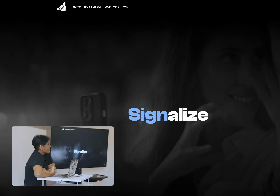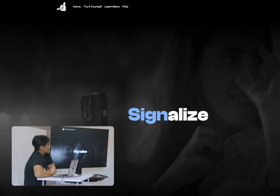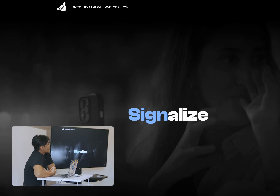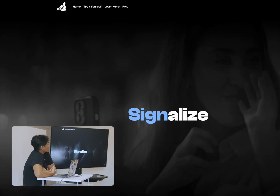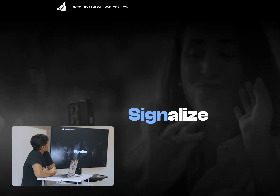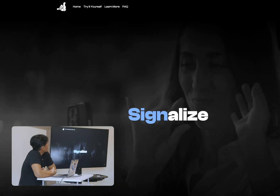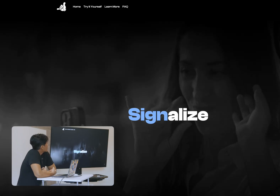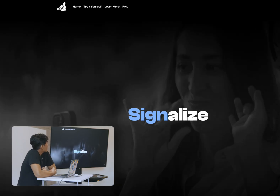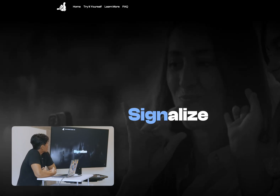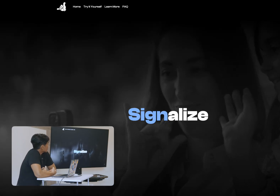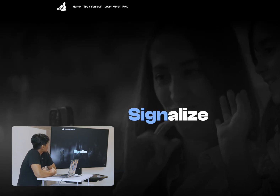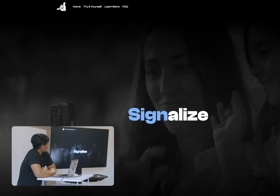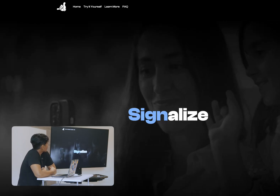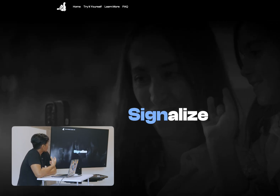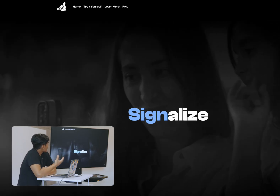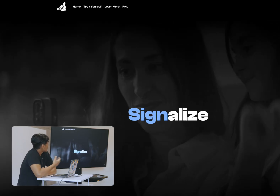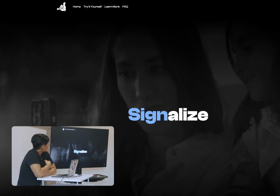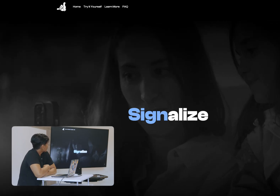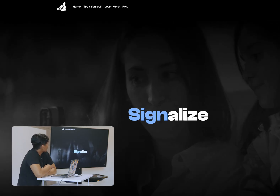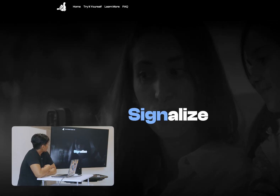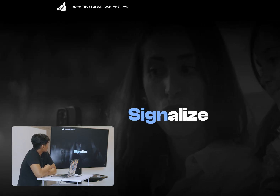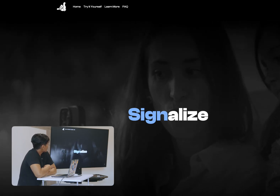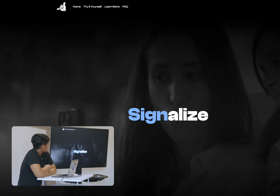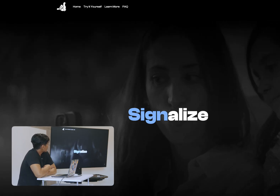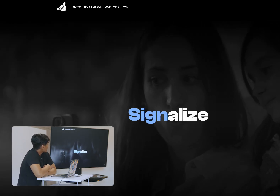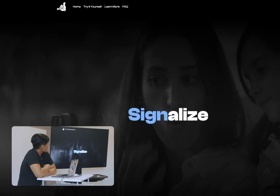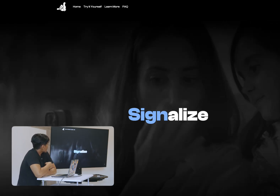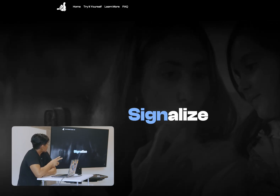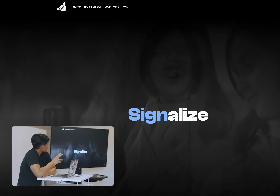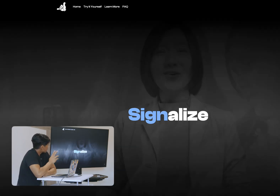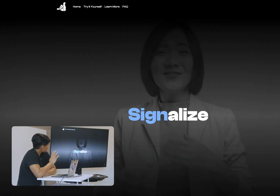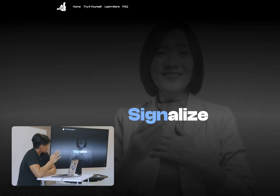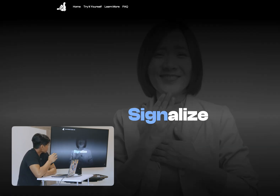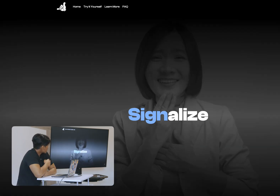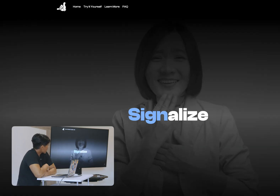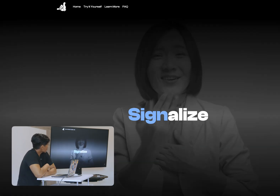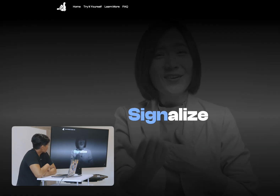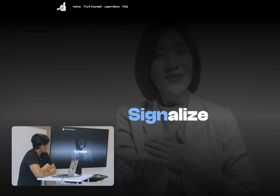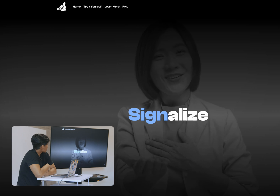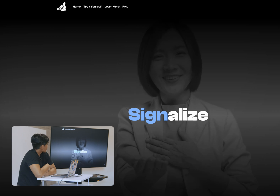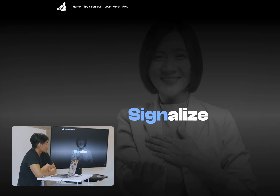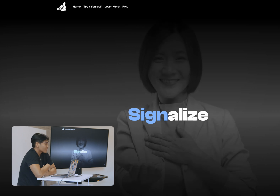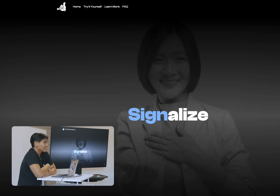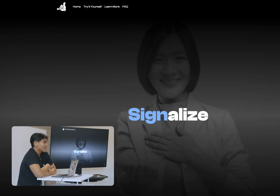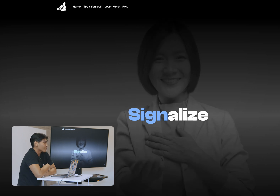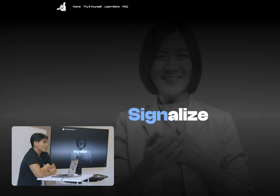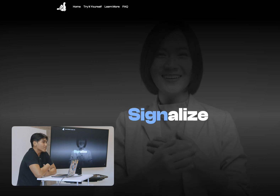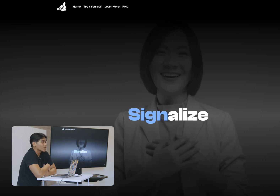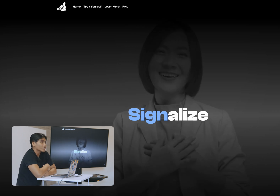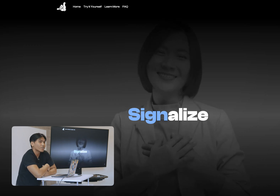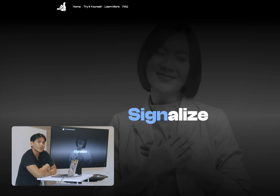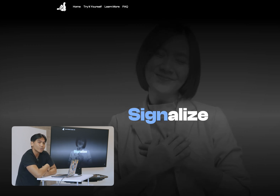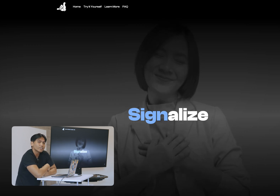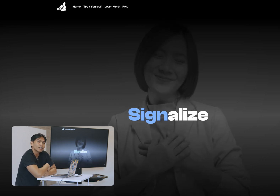many challenges similar to what others have encountered before. So I used a lot of